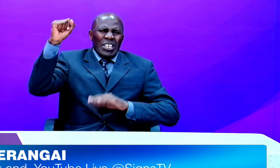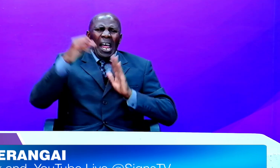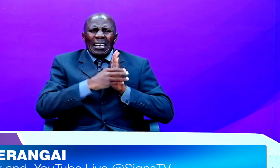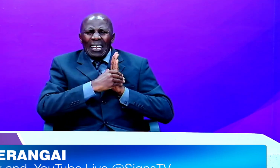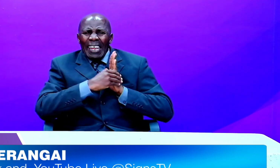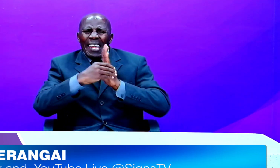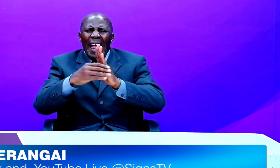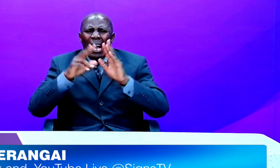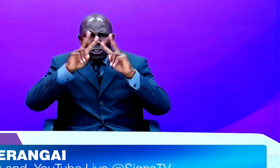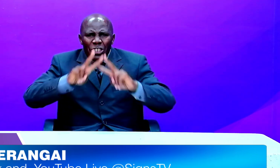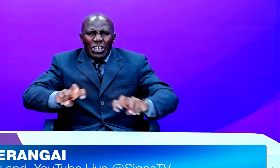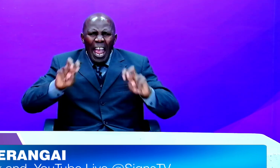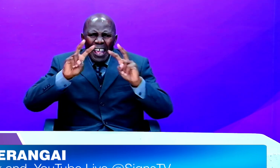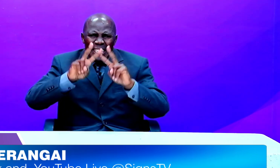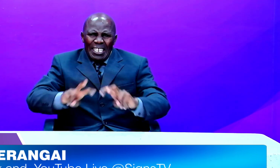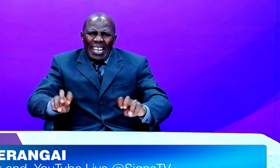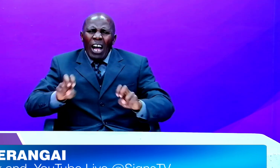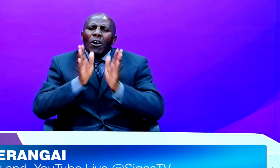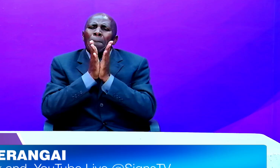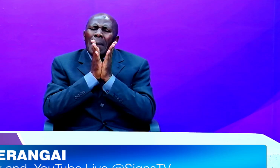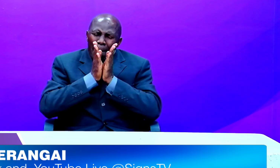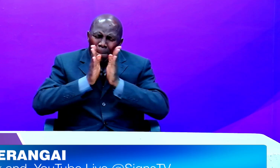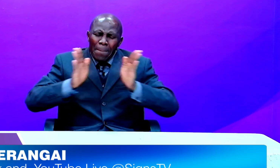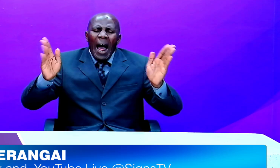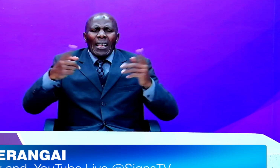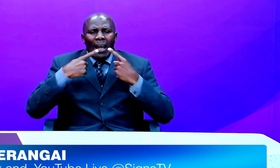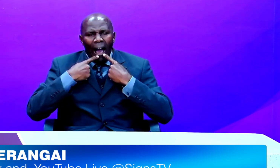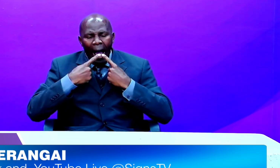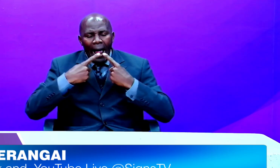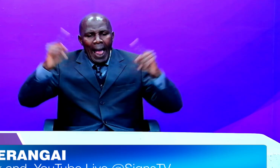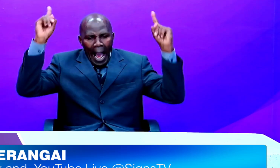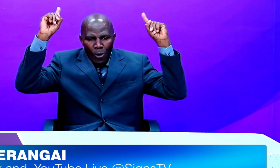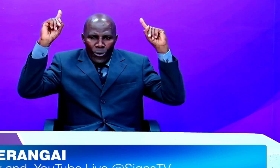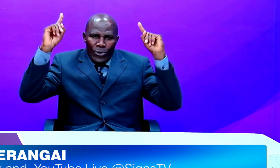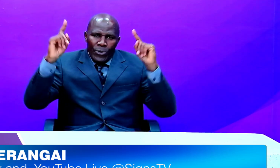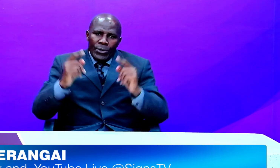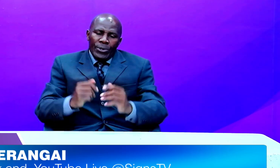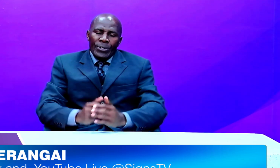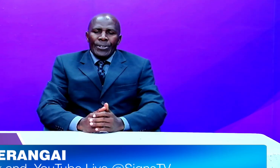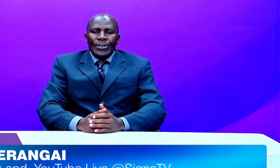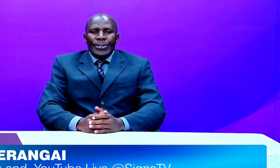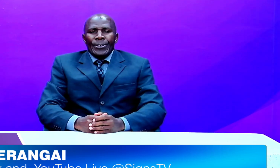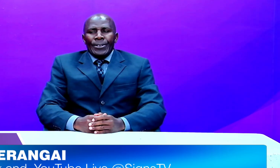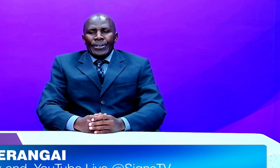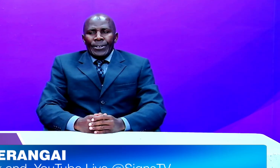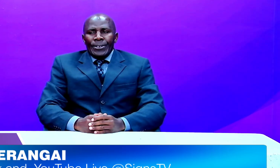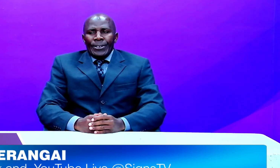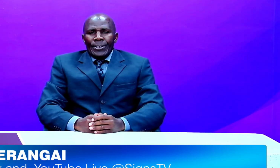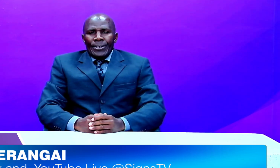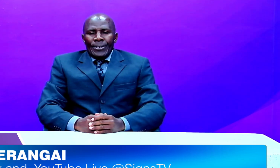called upon political leaders to exercise restraint in their public announcements.